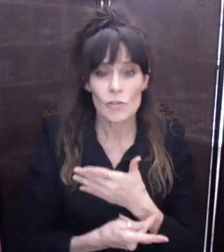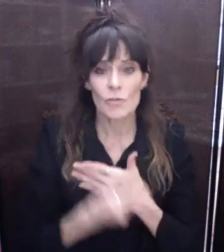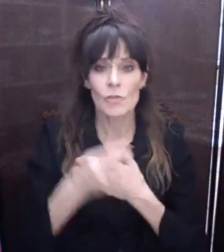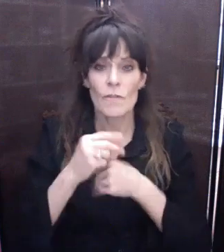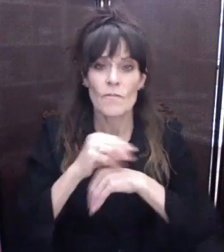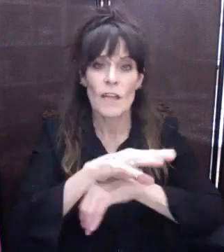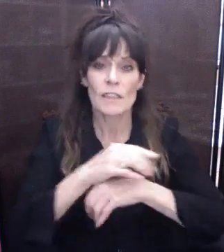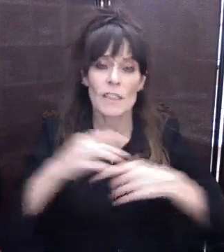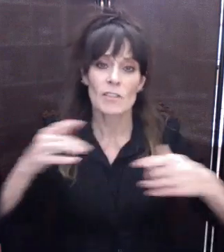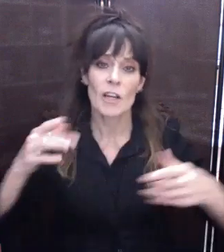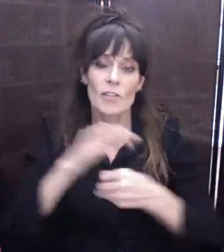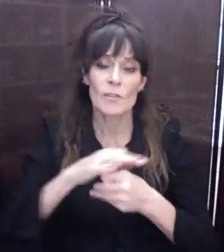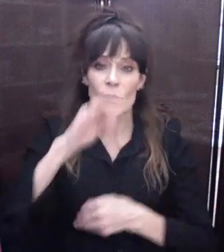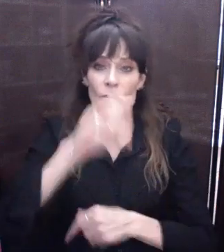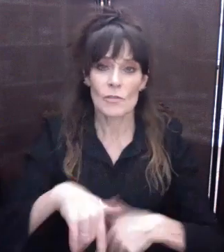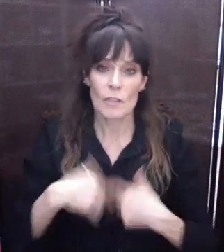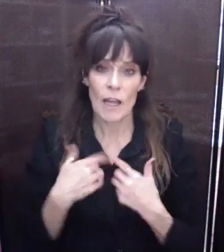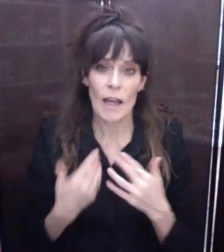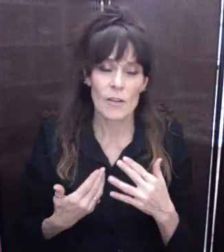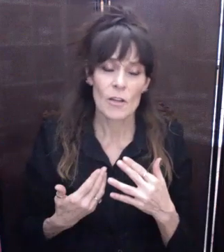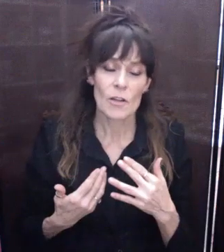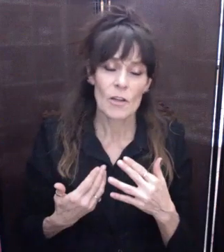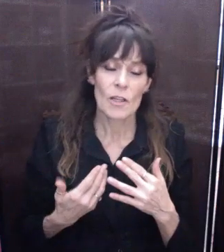life, enlarge his spiritual